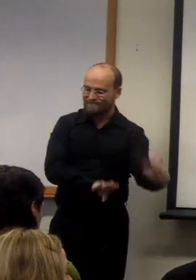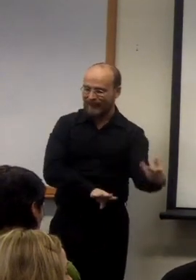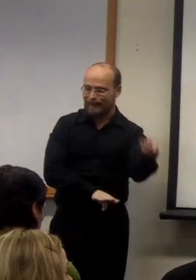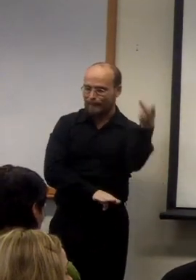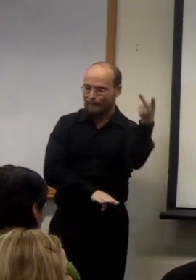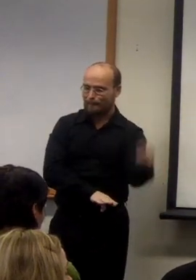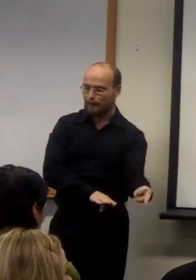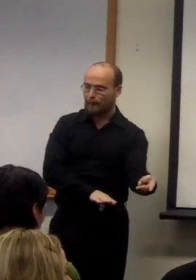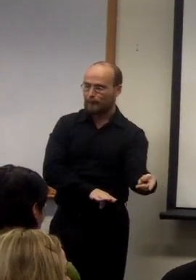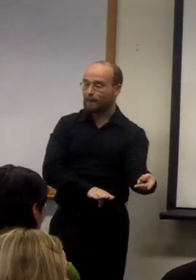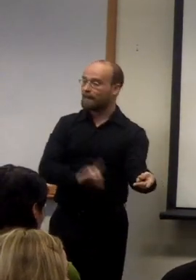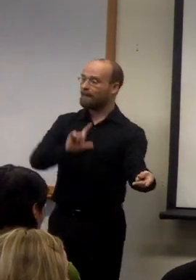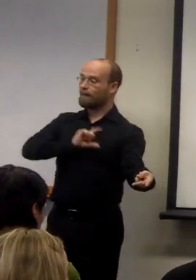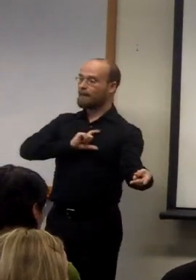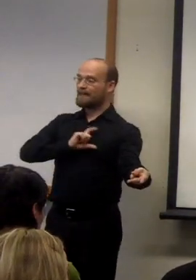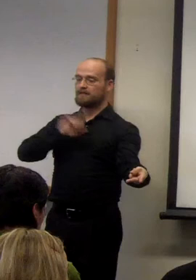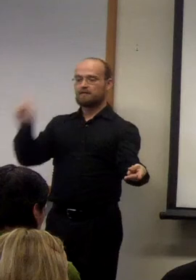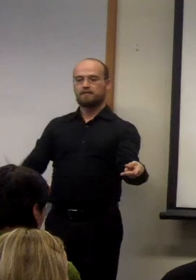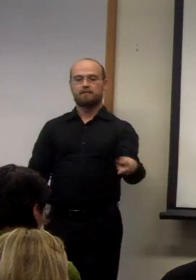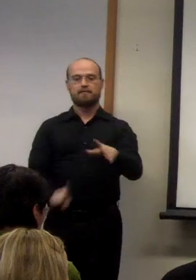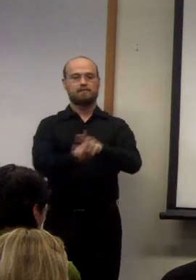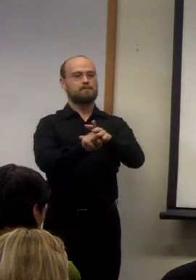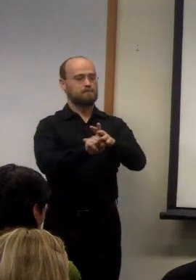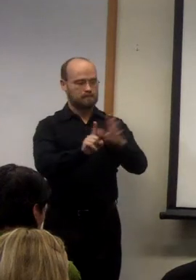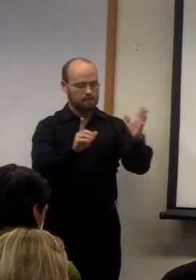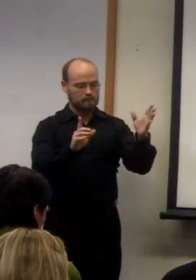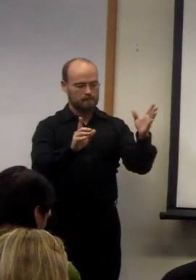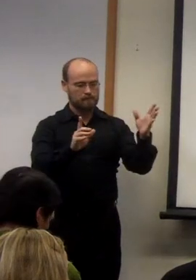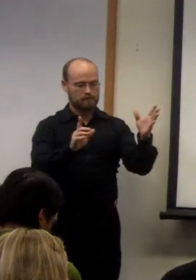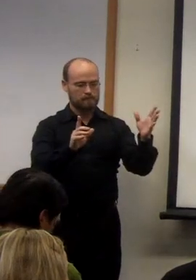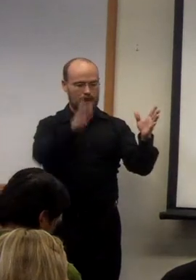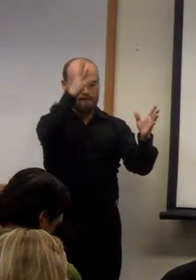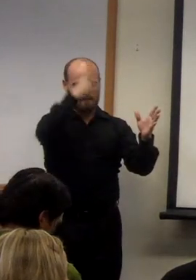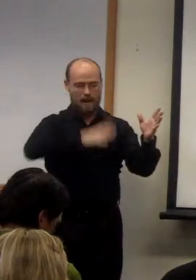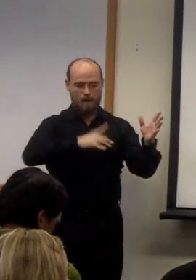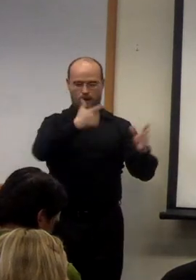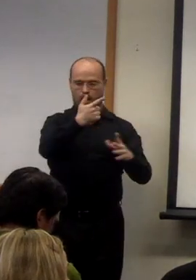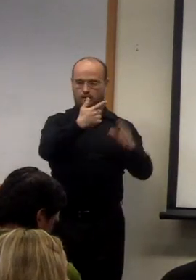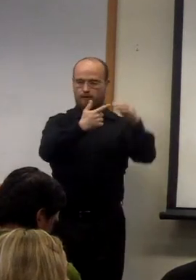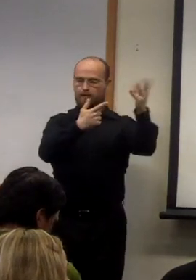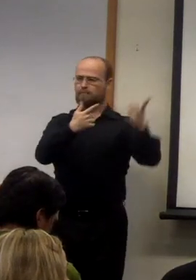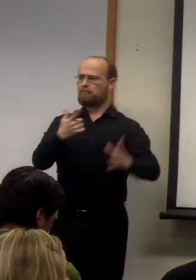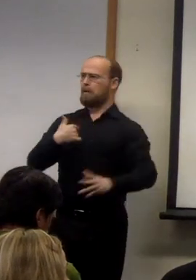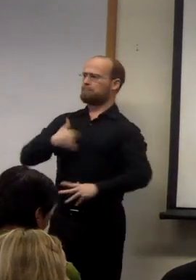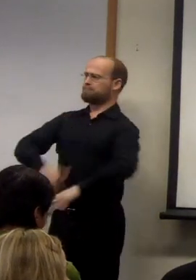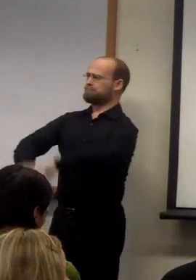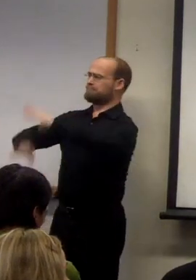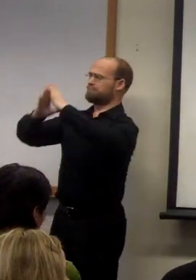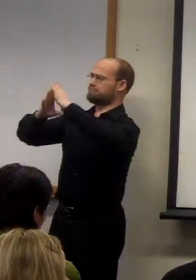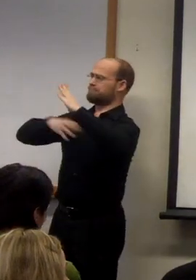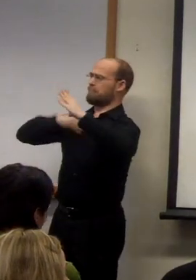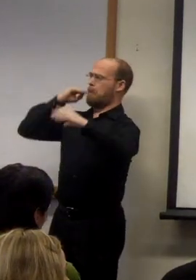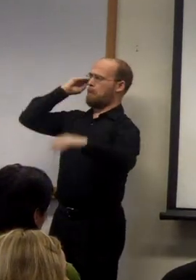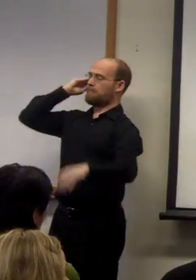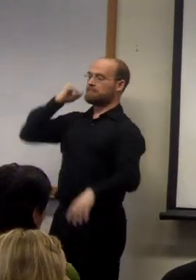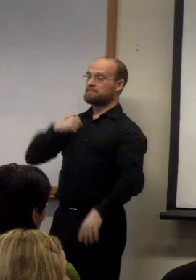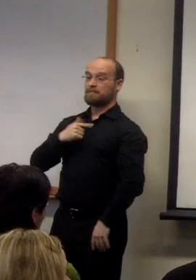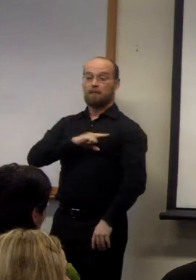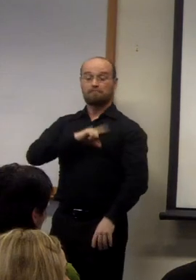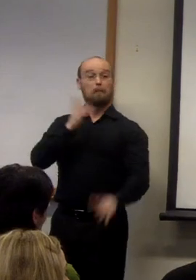Cop shows up to the scene. The guy with the gun says, "Standing my ground." Cop says,